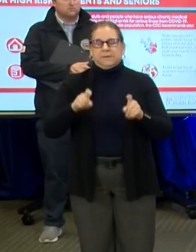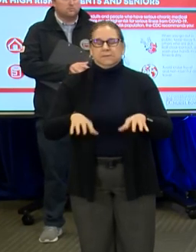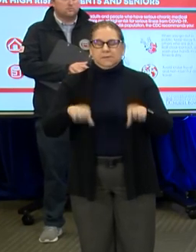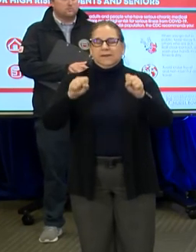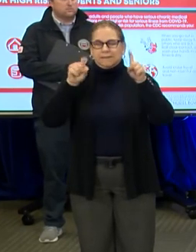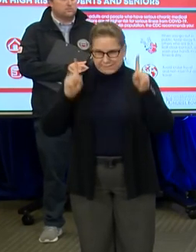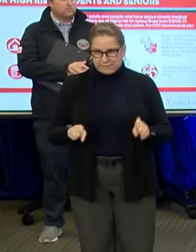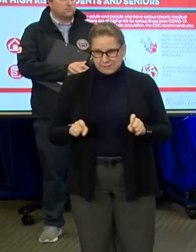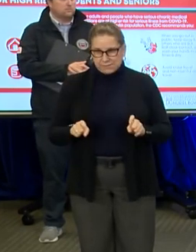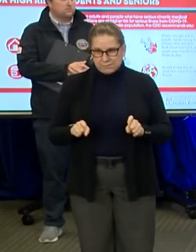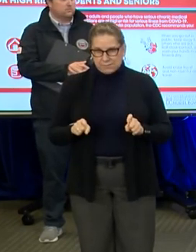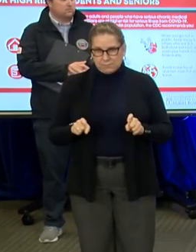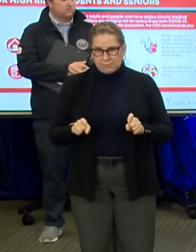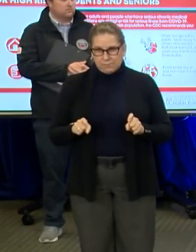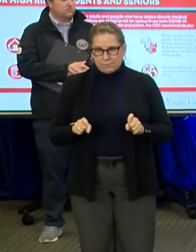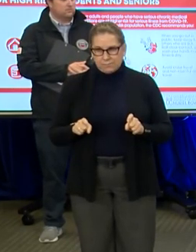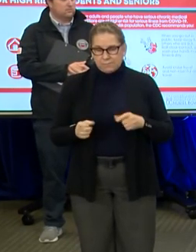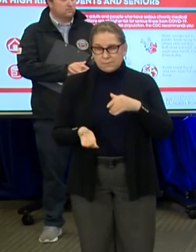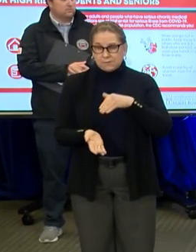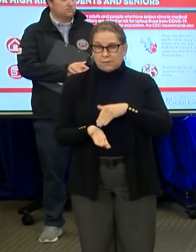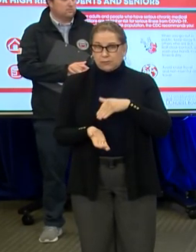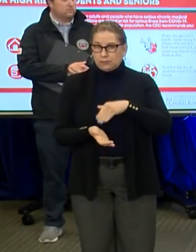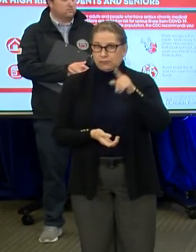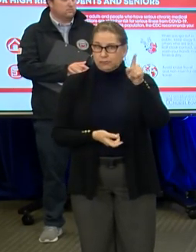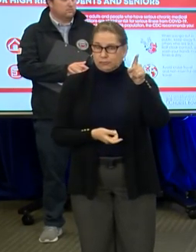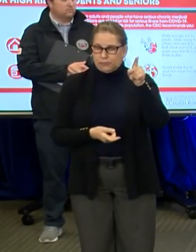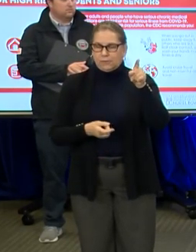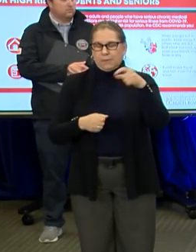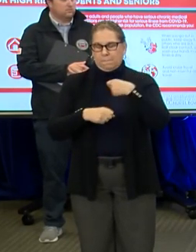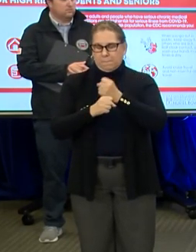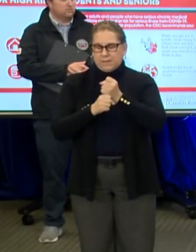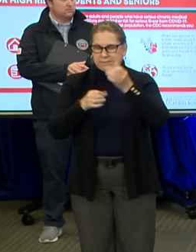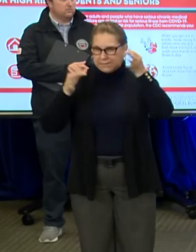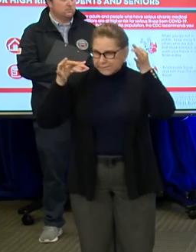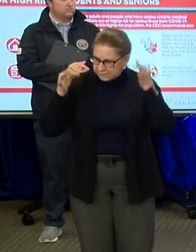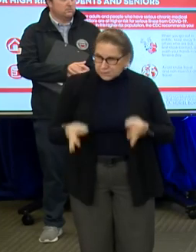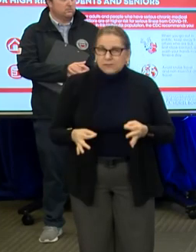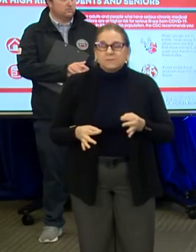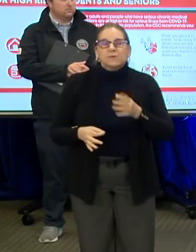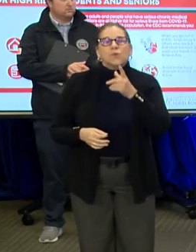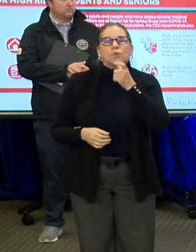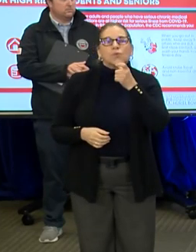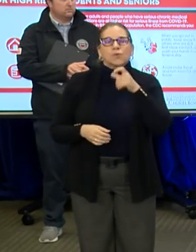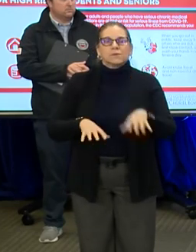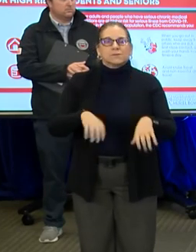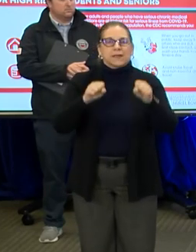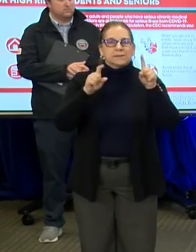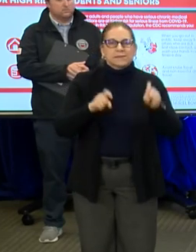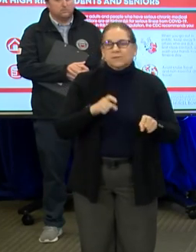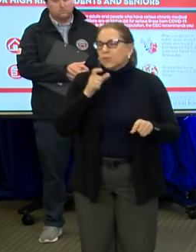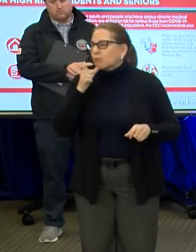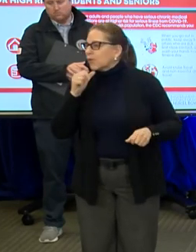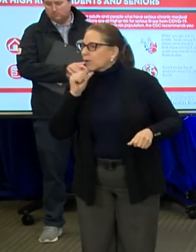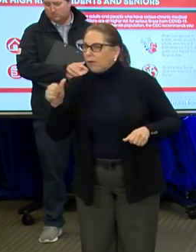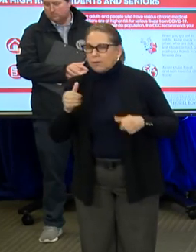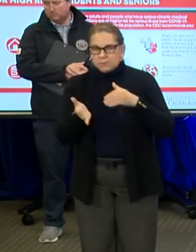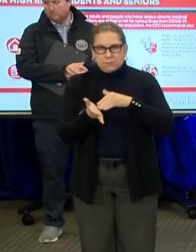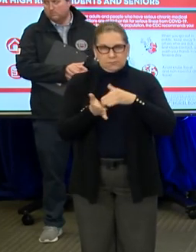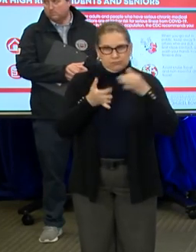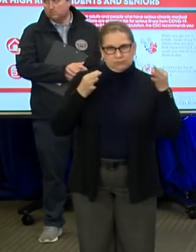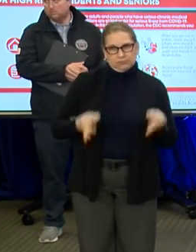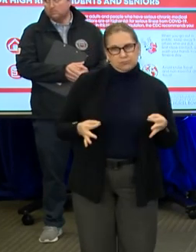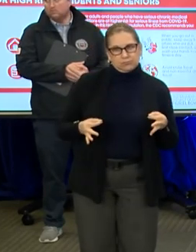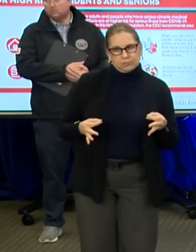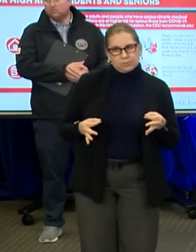making decisions about testing. And once testing is done, hospitals and doctors' offices can either send those samples to